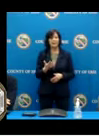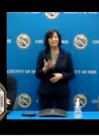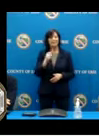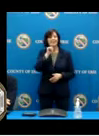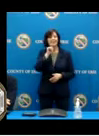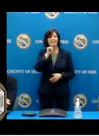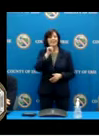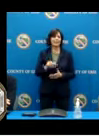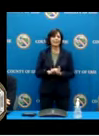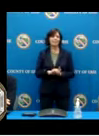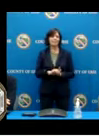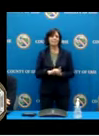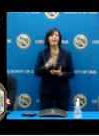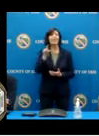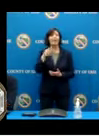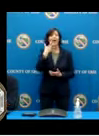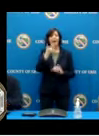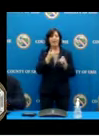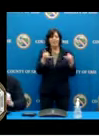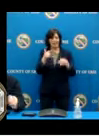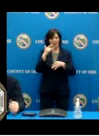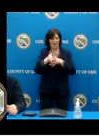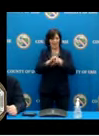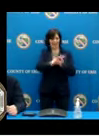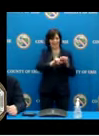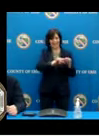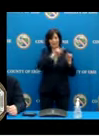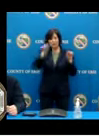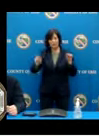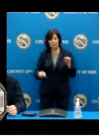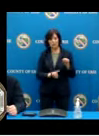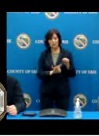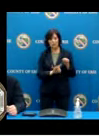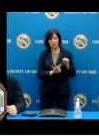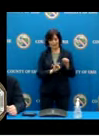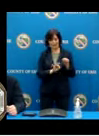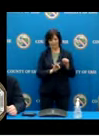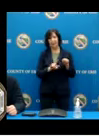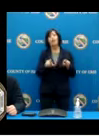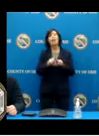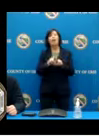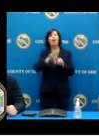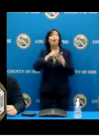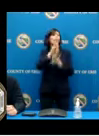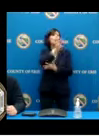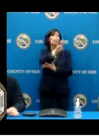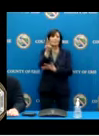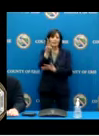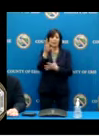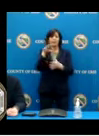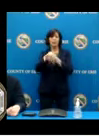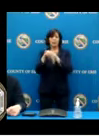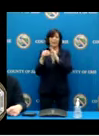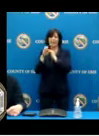services. But the hotline is available 8 a.m. to 8 p.m. daily, as well as all of the websites, including the Erie County